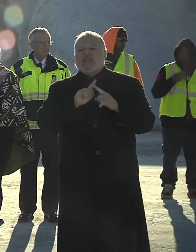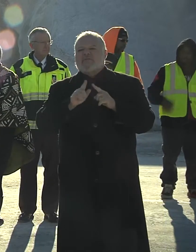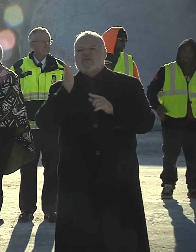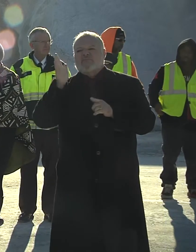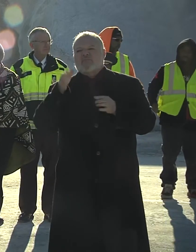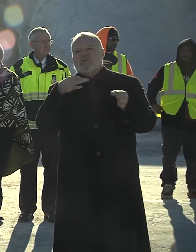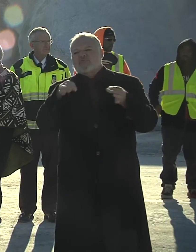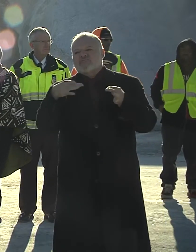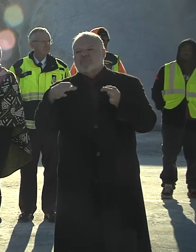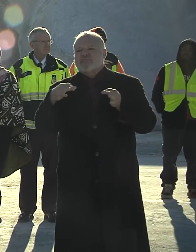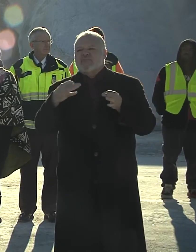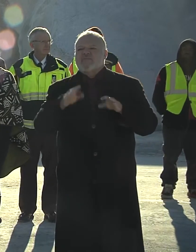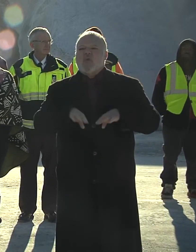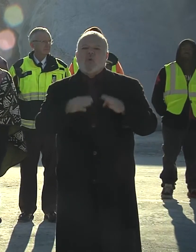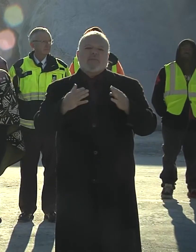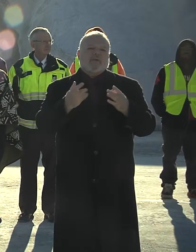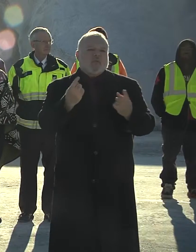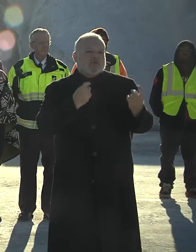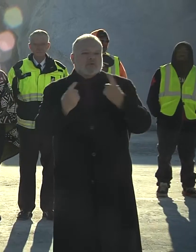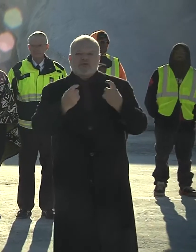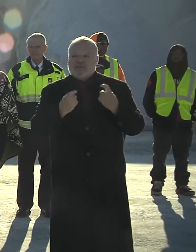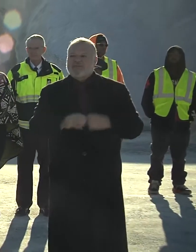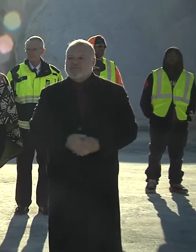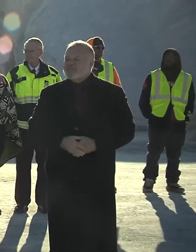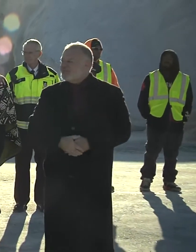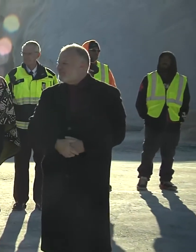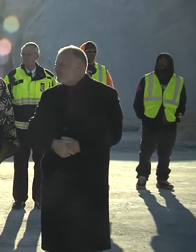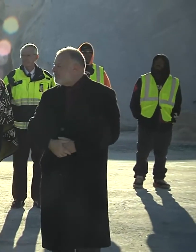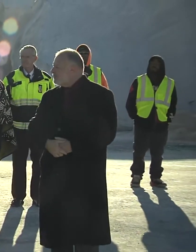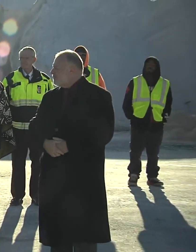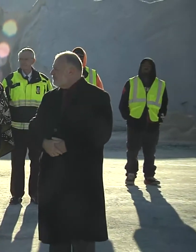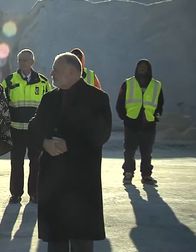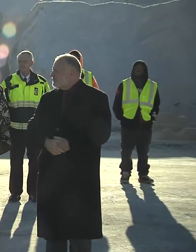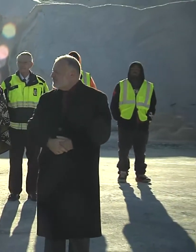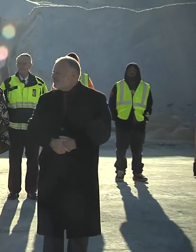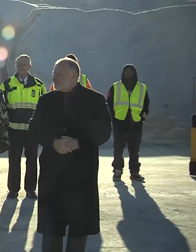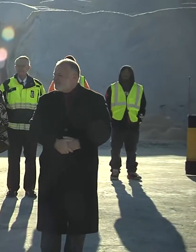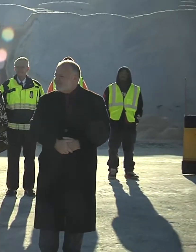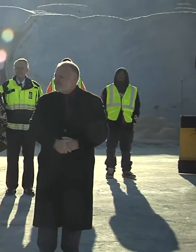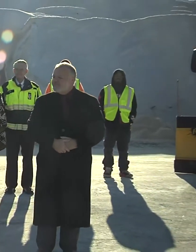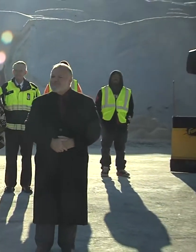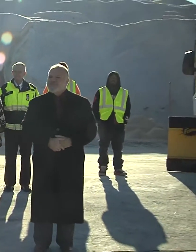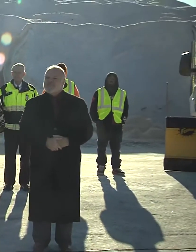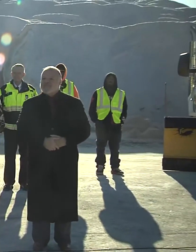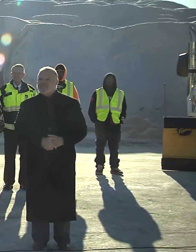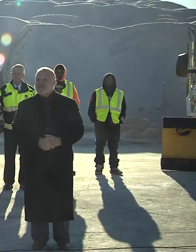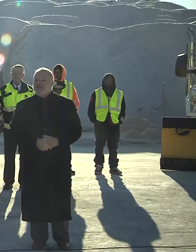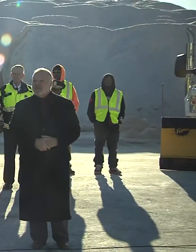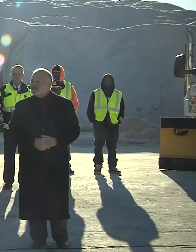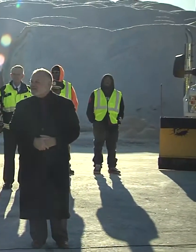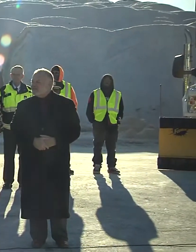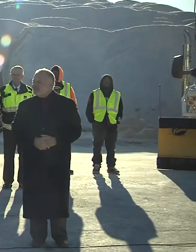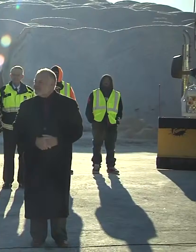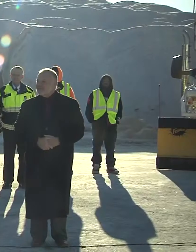of our other staff may jump in at that point. Thank you. Thank you, Mayor.